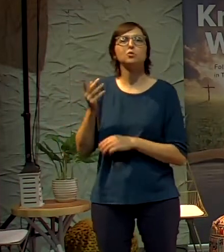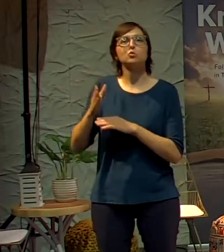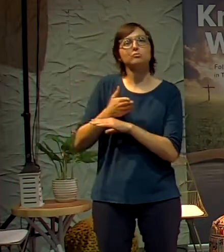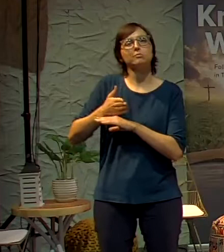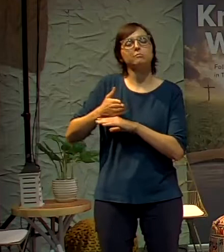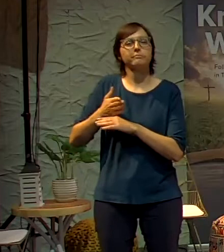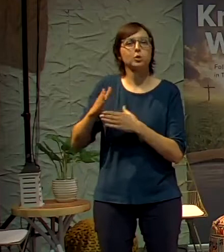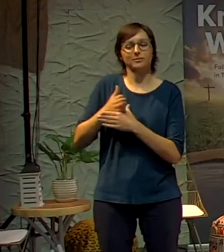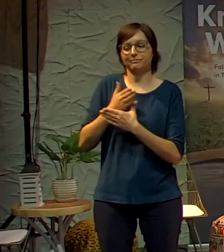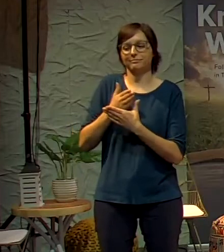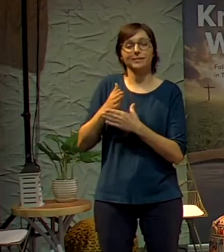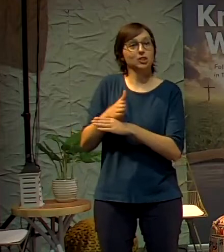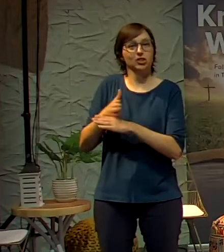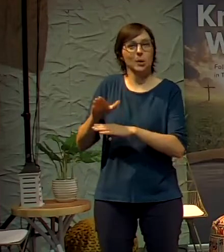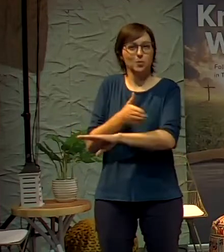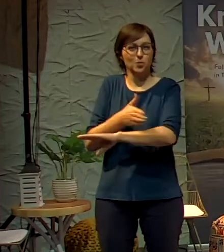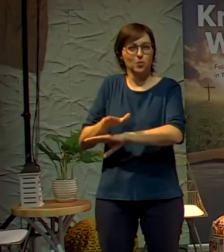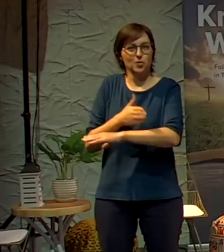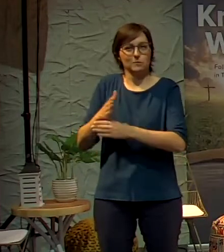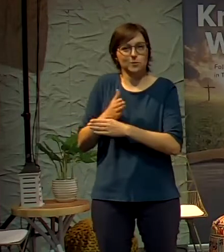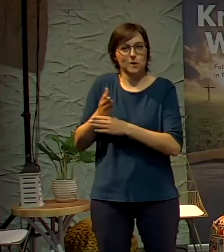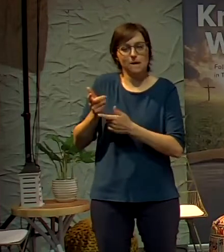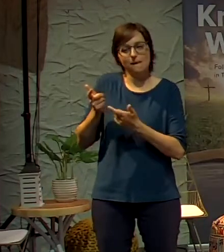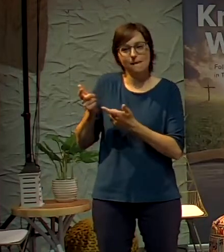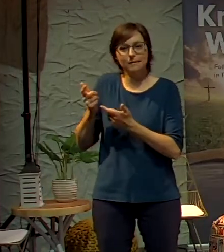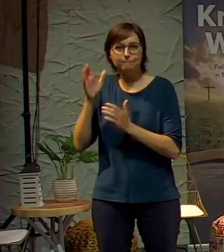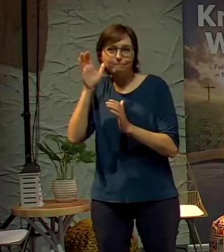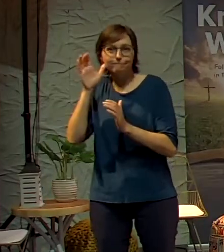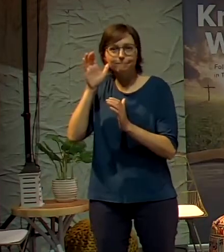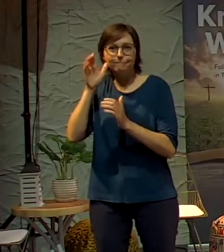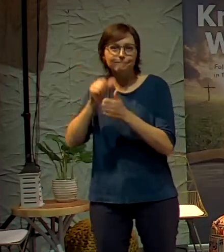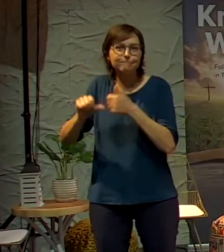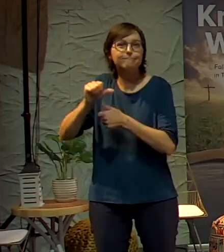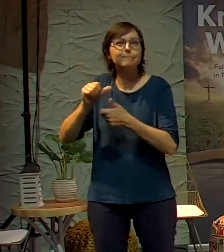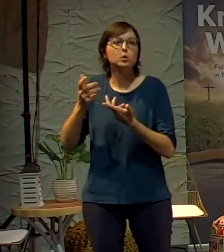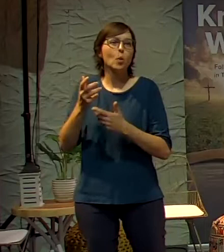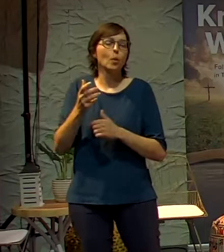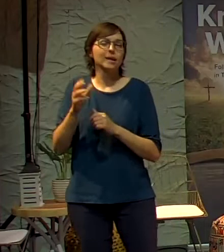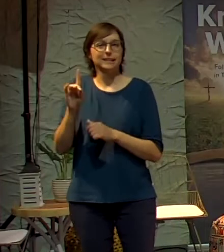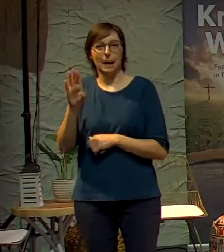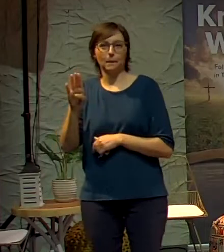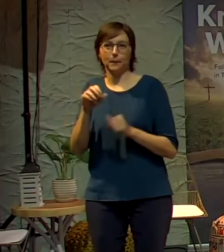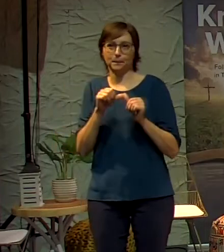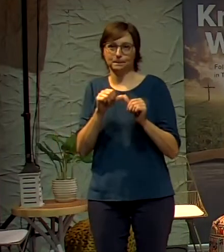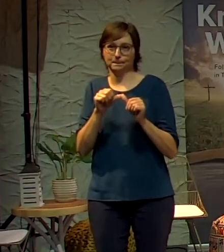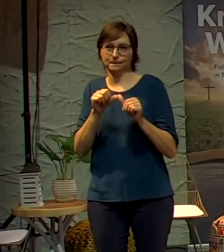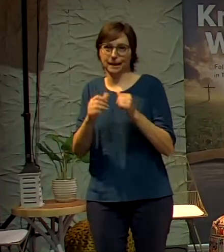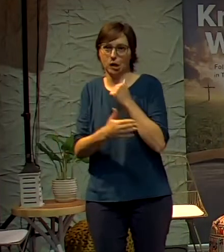like. So Deb has been on a long kick of country music.